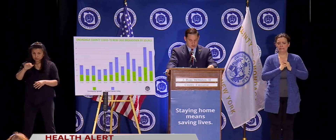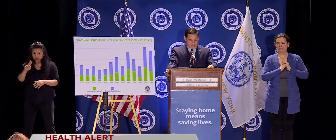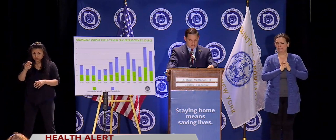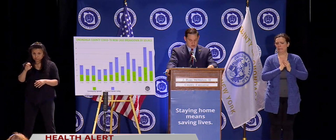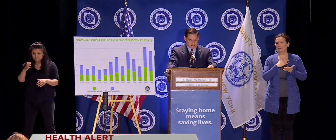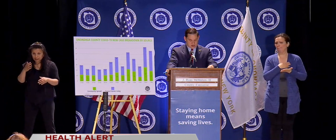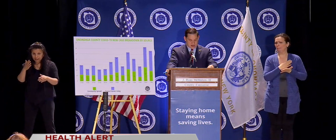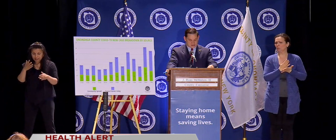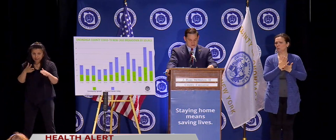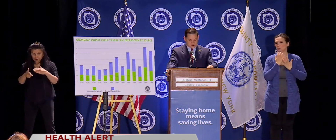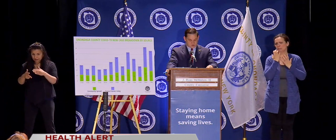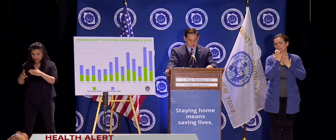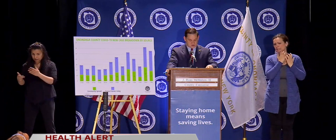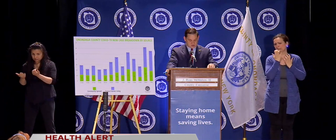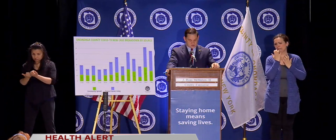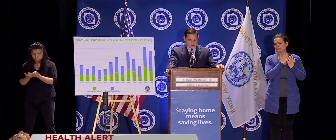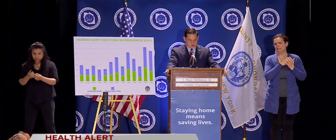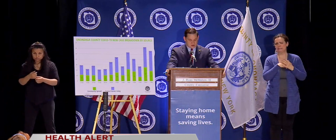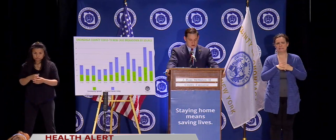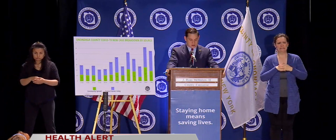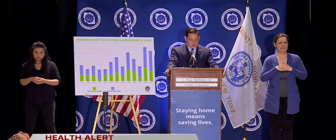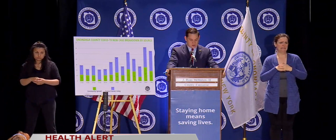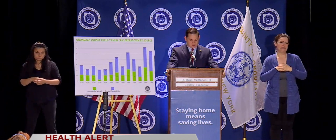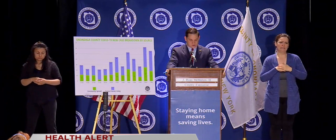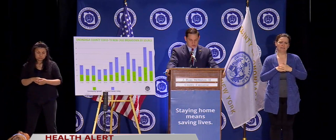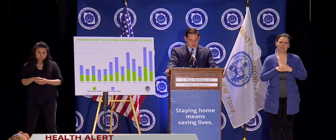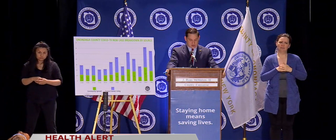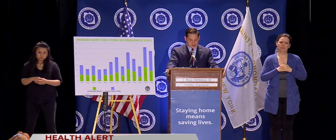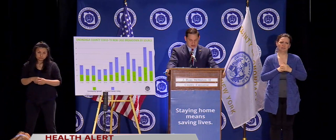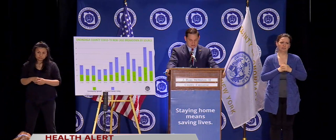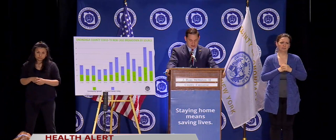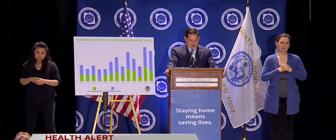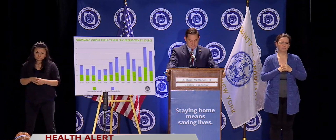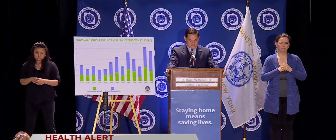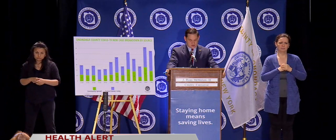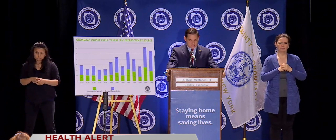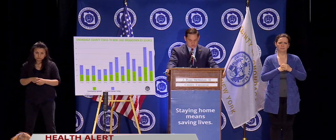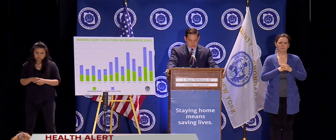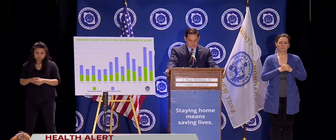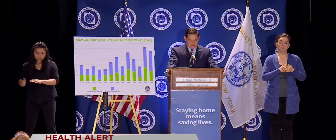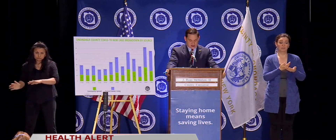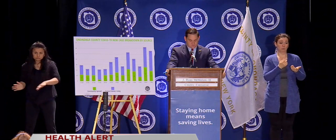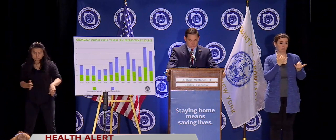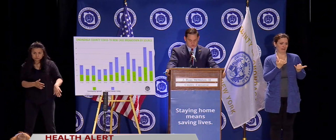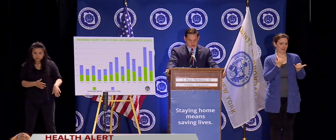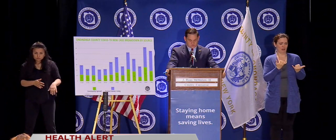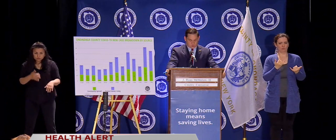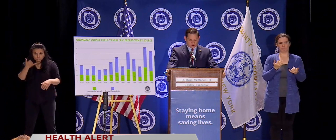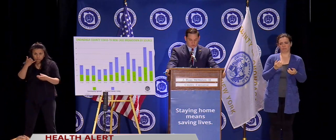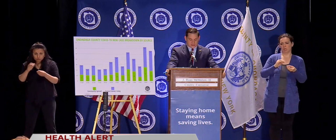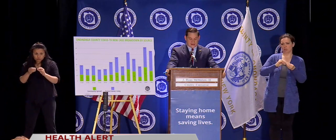The access to assistance, again, the Upstate Triage Hotline,